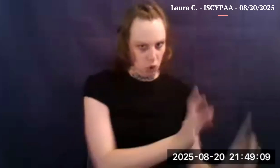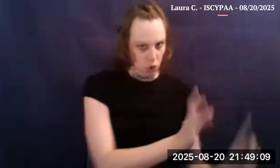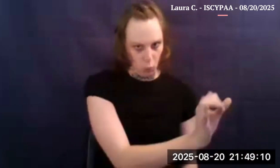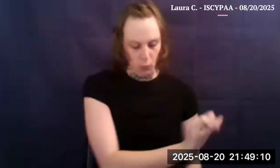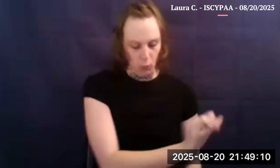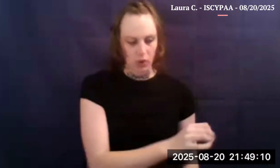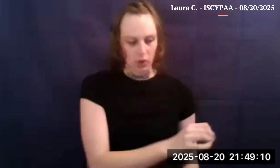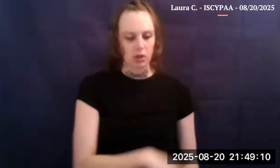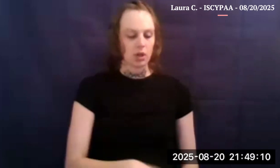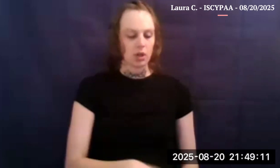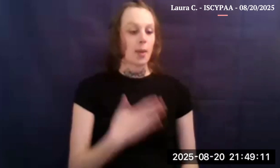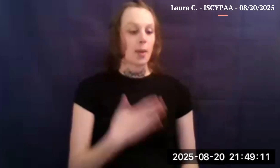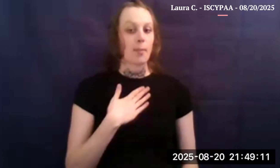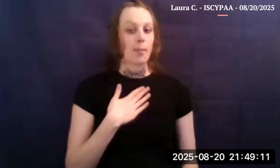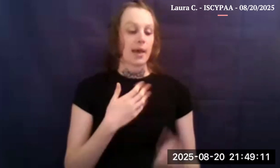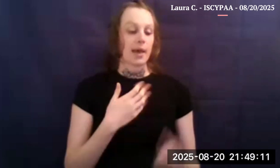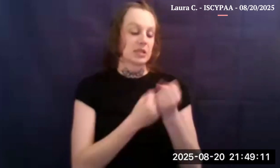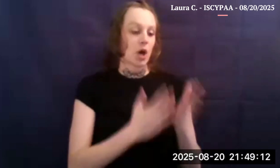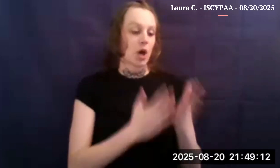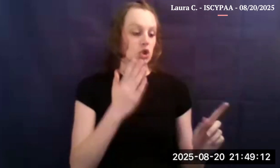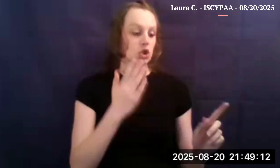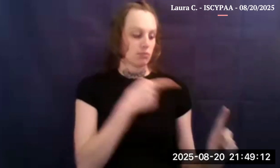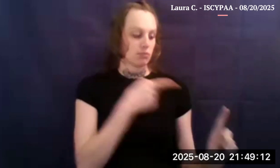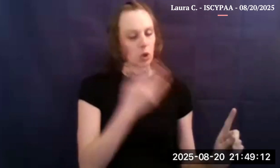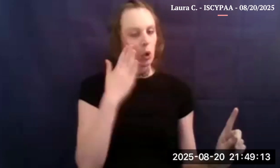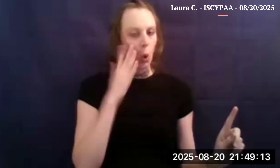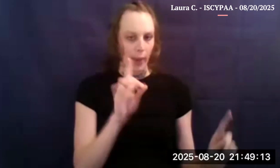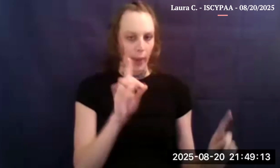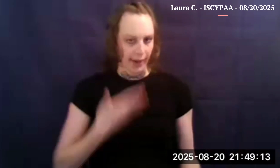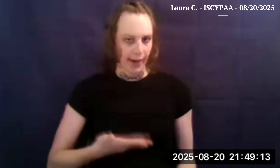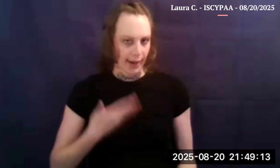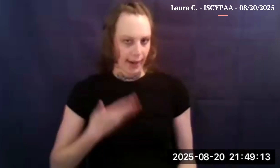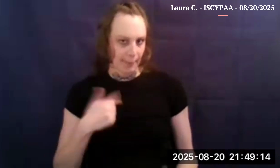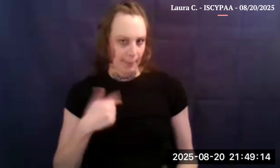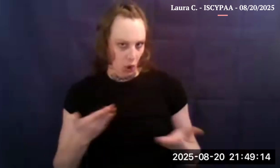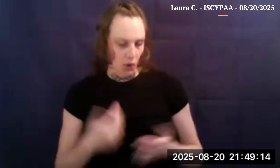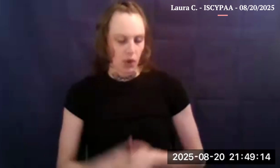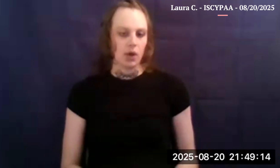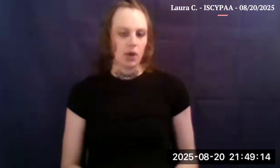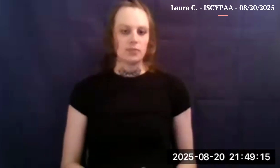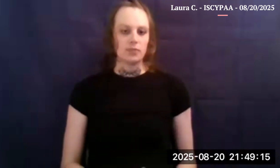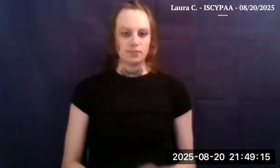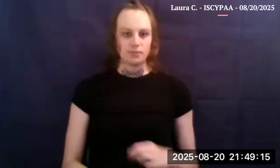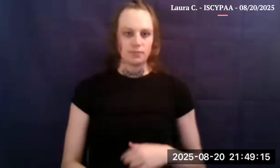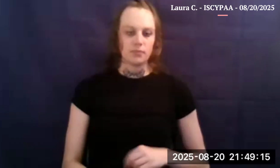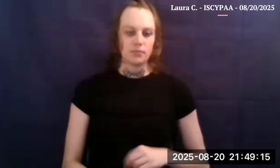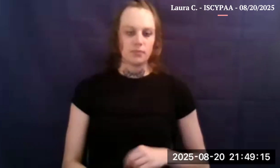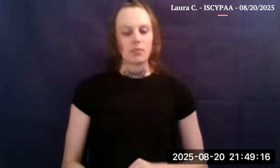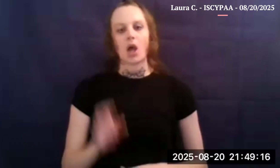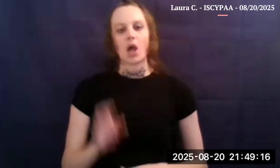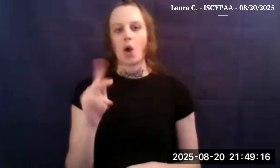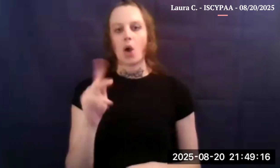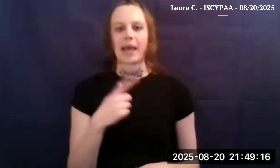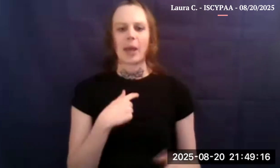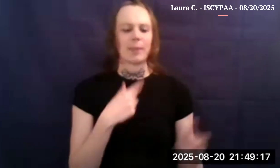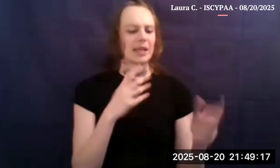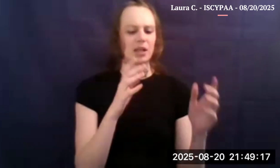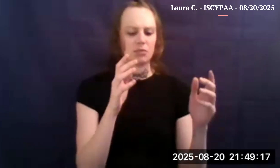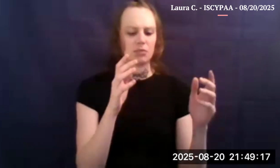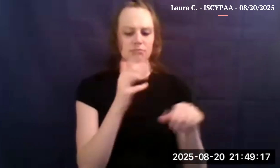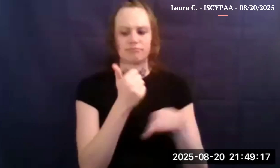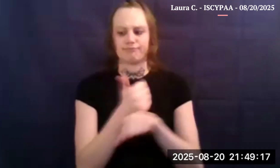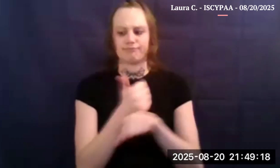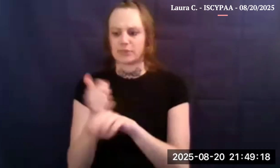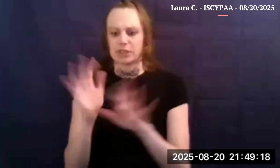My sponsor does know where I'm at tonight. And okay, I'm just gonna start this off with, man, I'm really